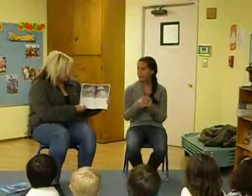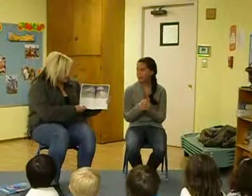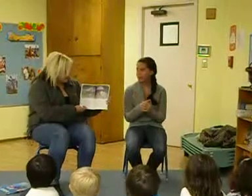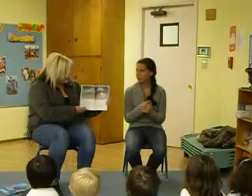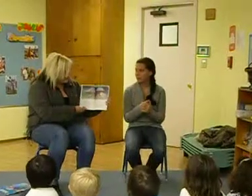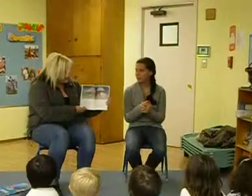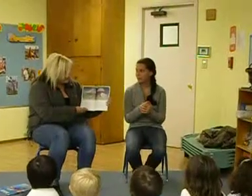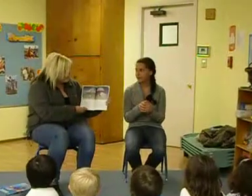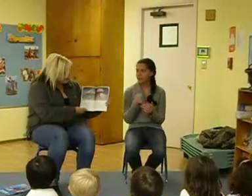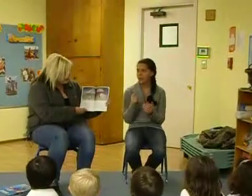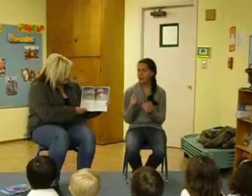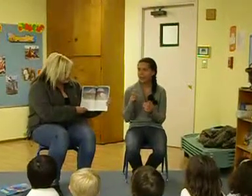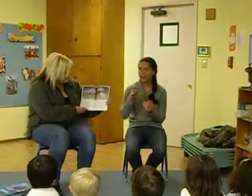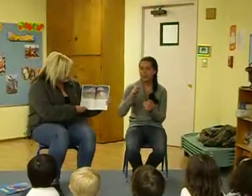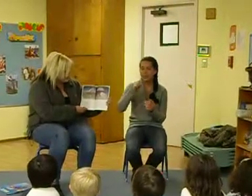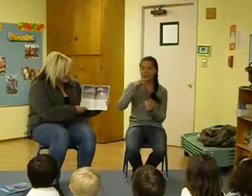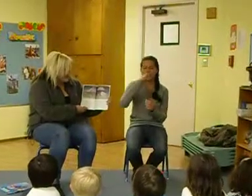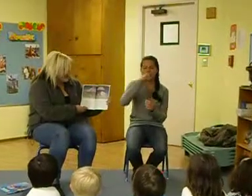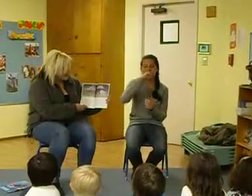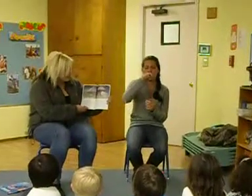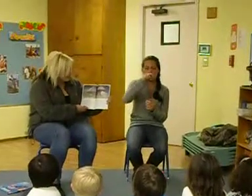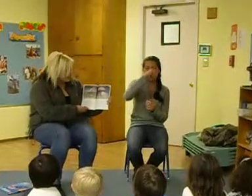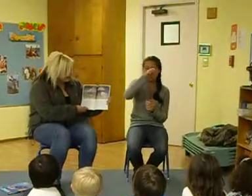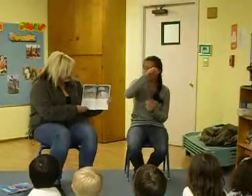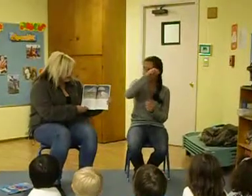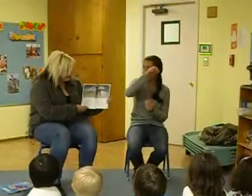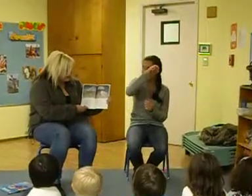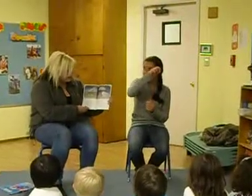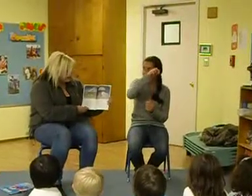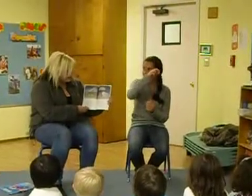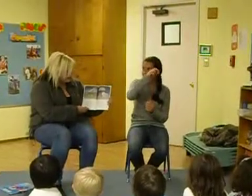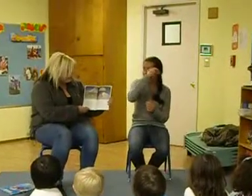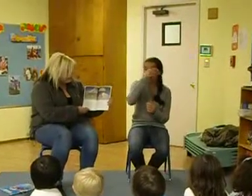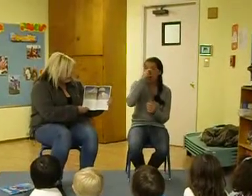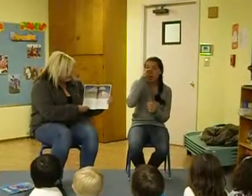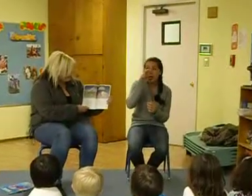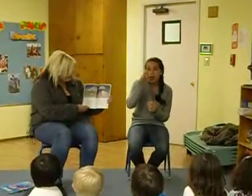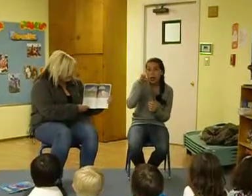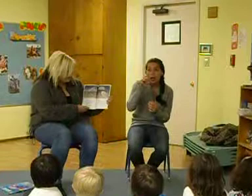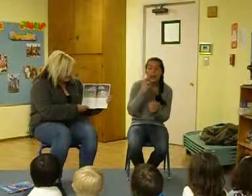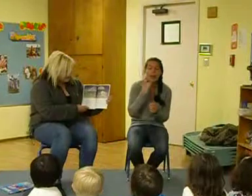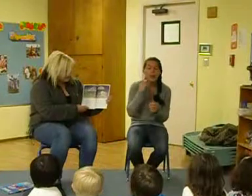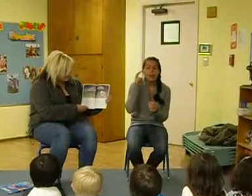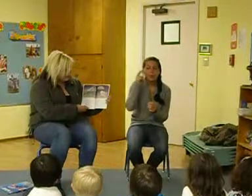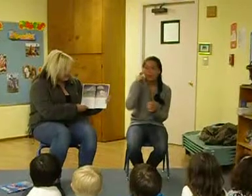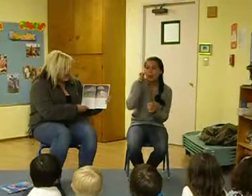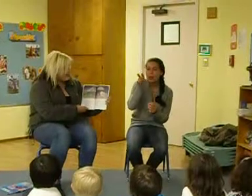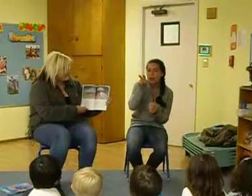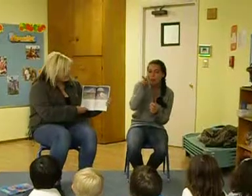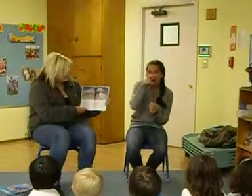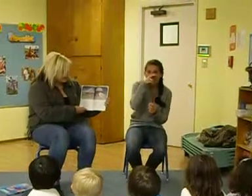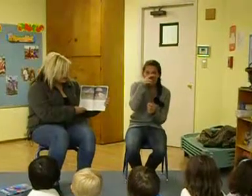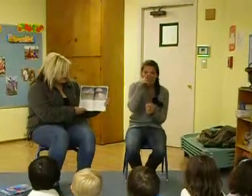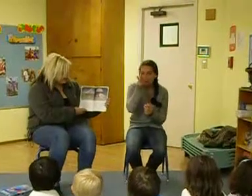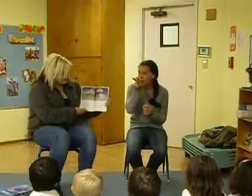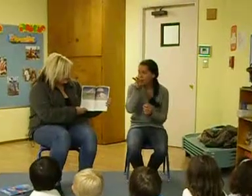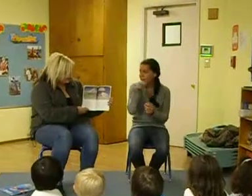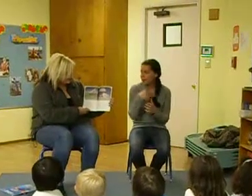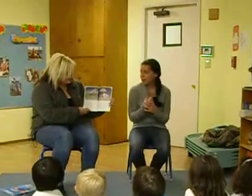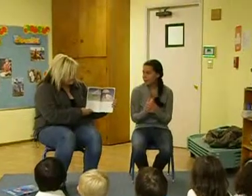He climbed the stairs to the highest point. He followed the path of the light and looked in every direction.